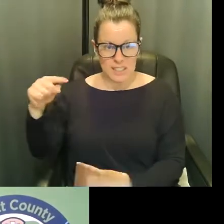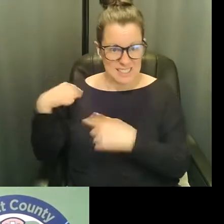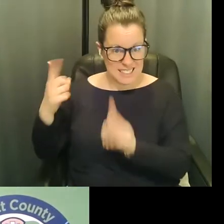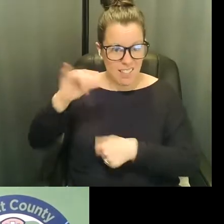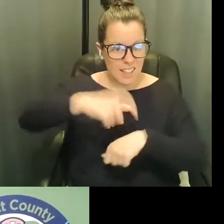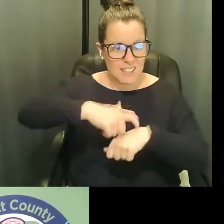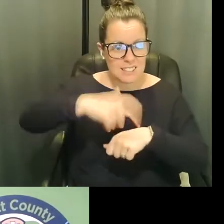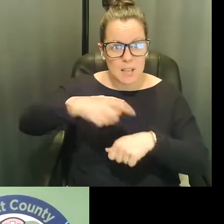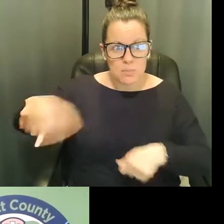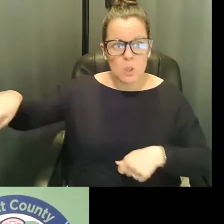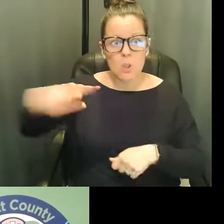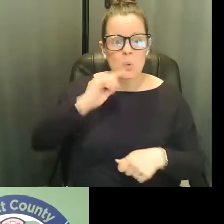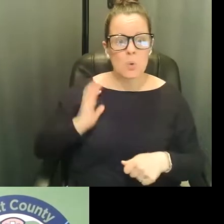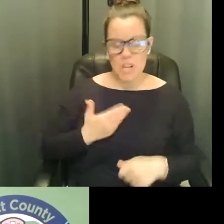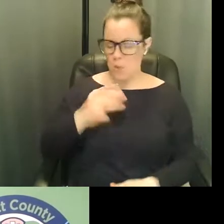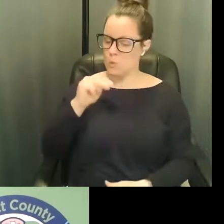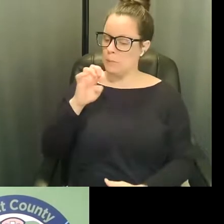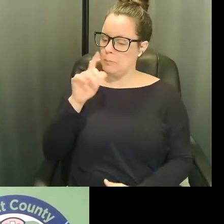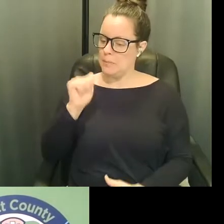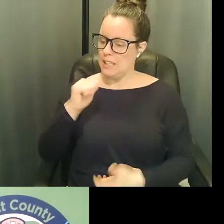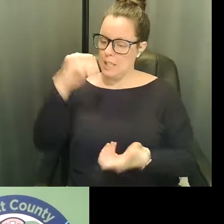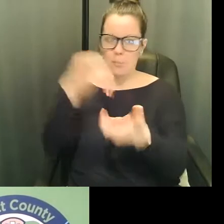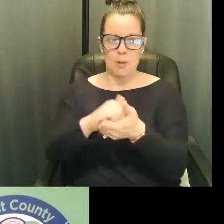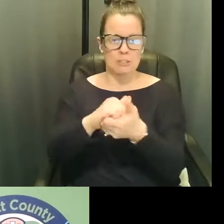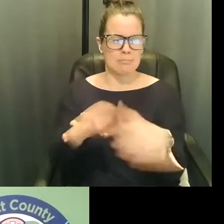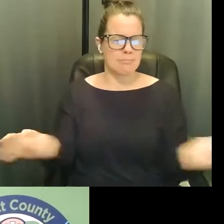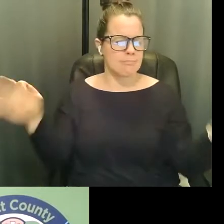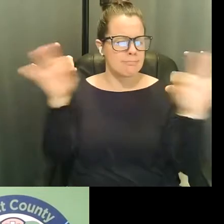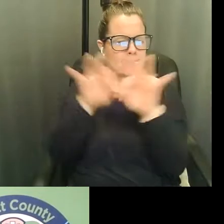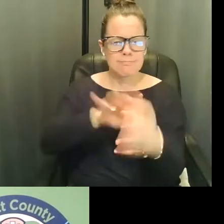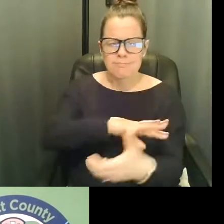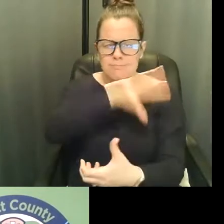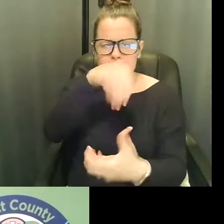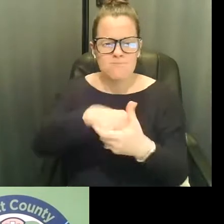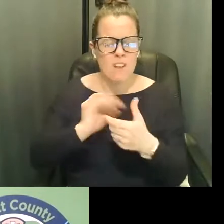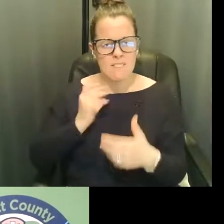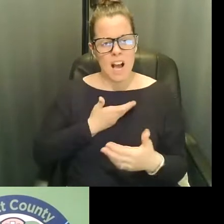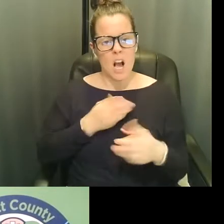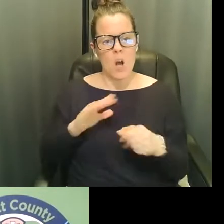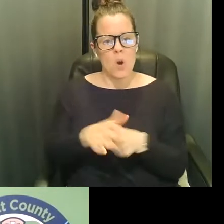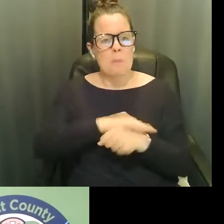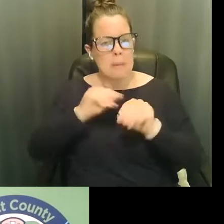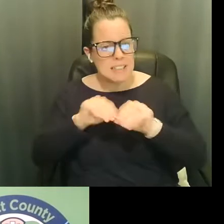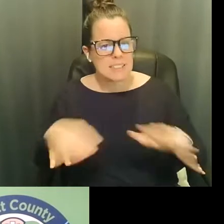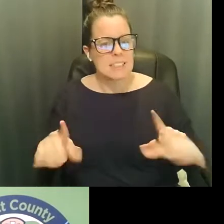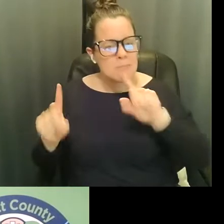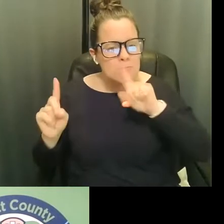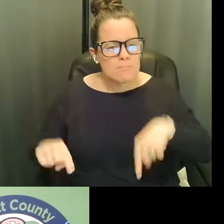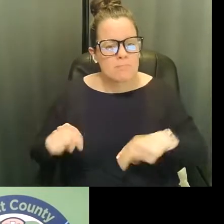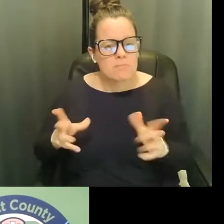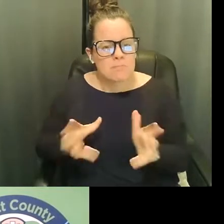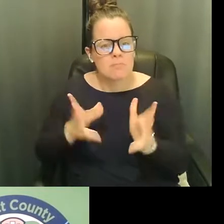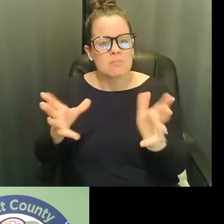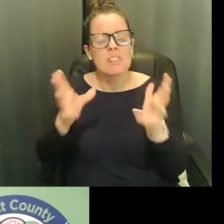media partners, have been a critical element in our pandemic response. You've ensured that the information about the risk